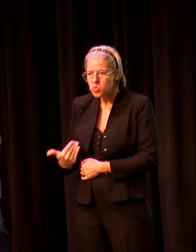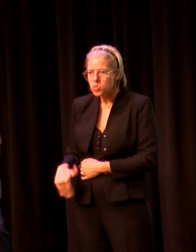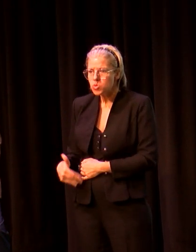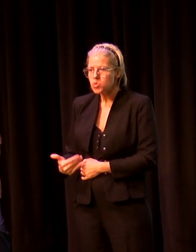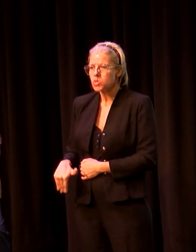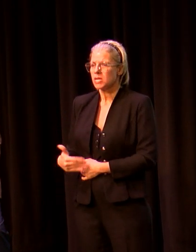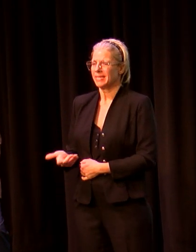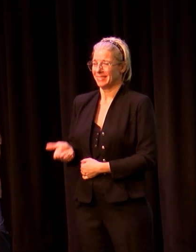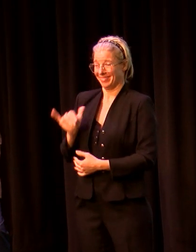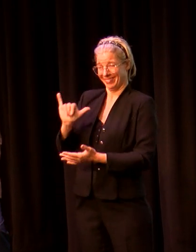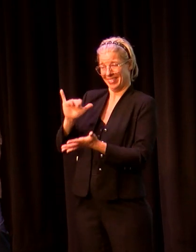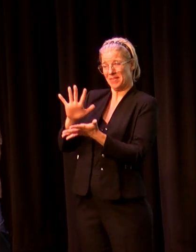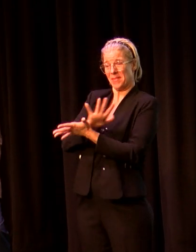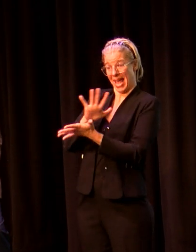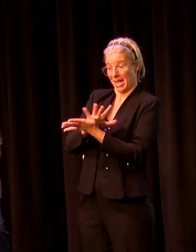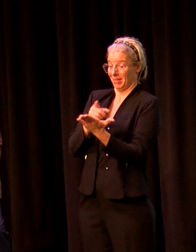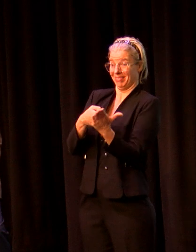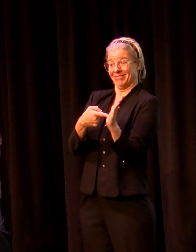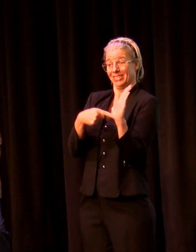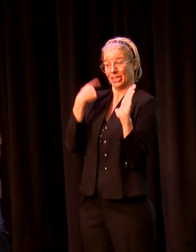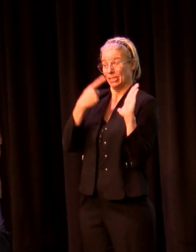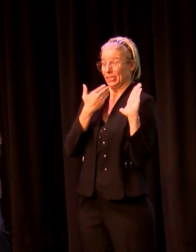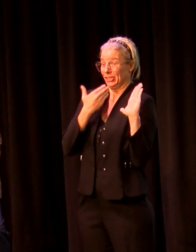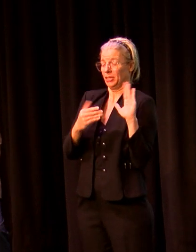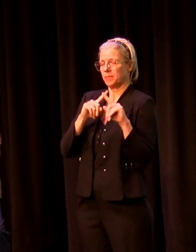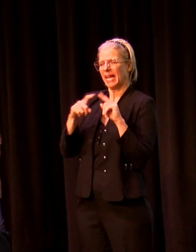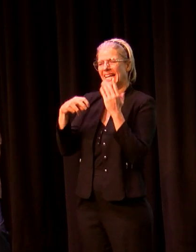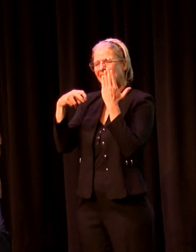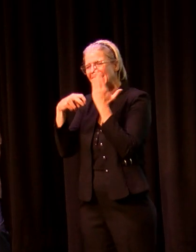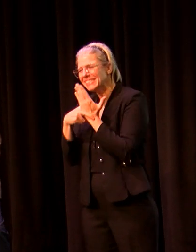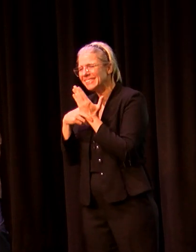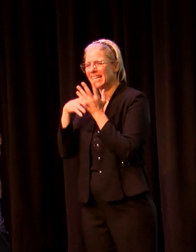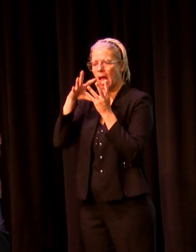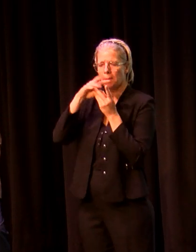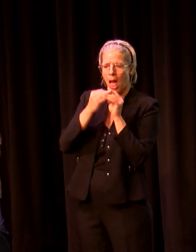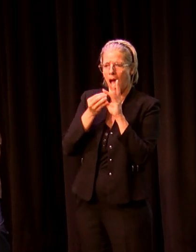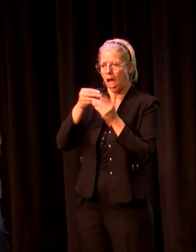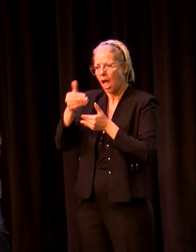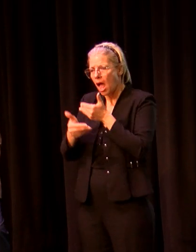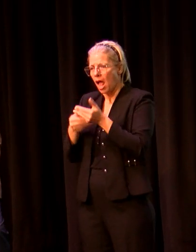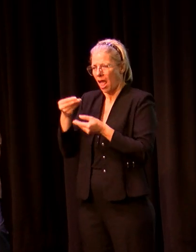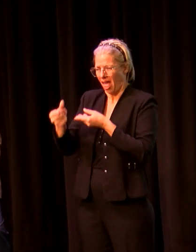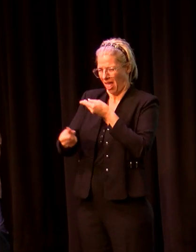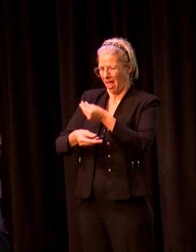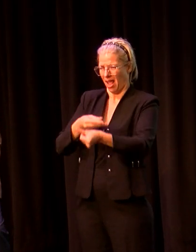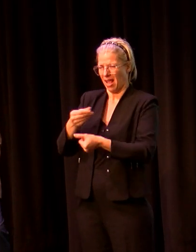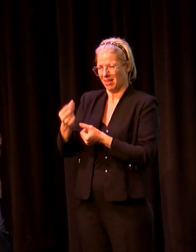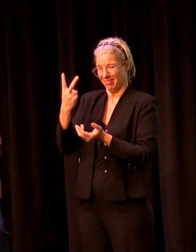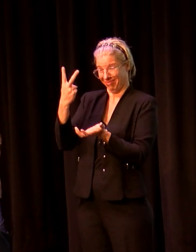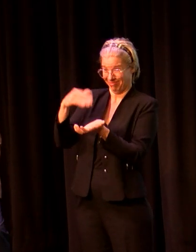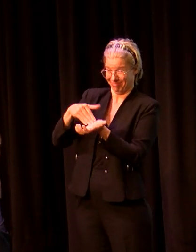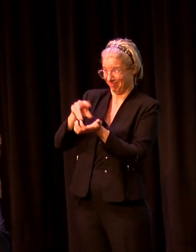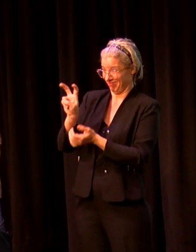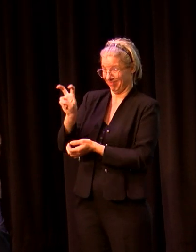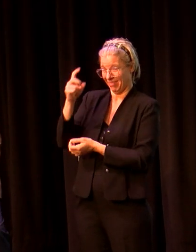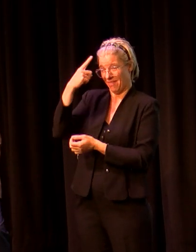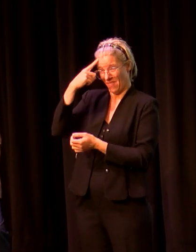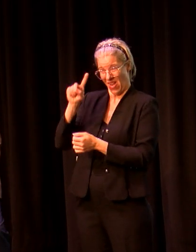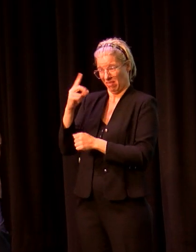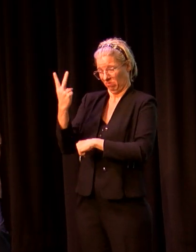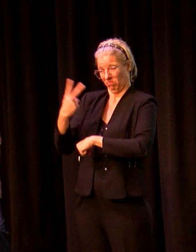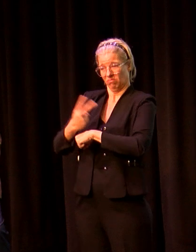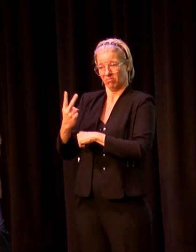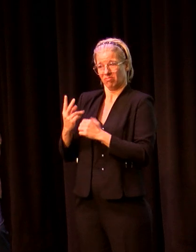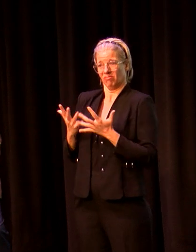good, but by the time there's the ticketing and this and that and the other thing, it was $2,200 for 2 days. And so